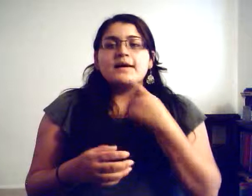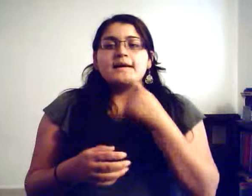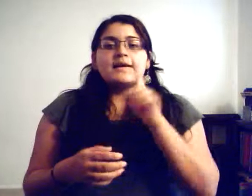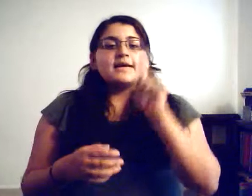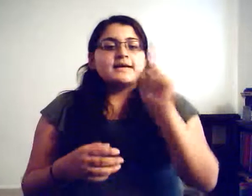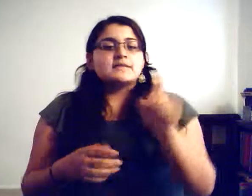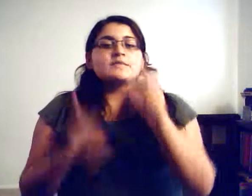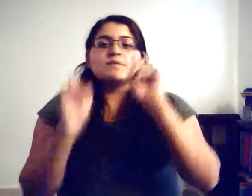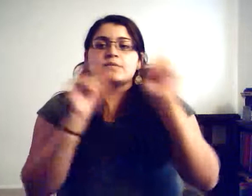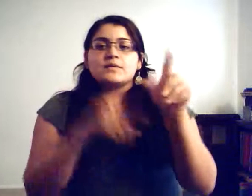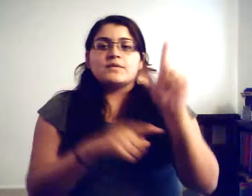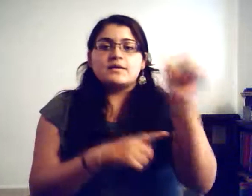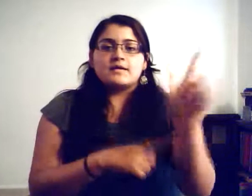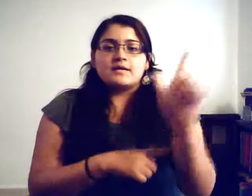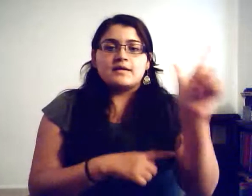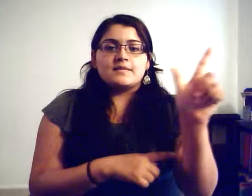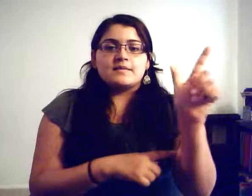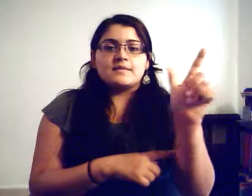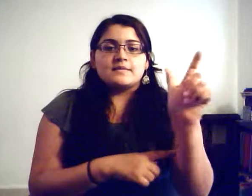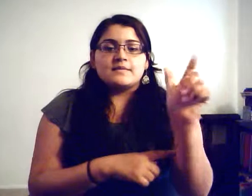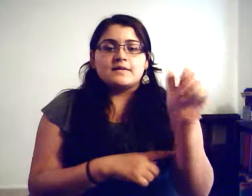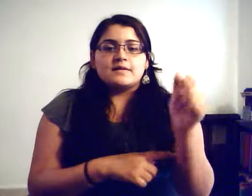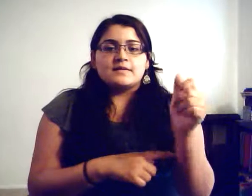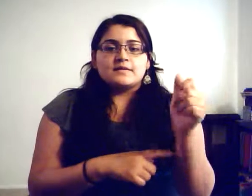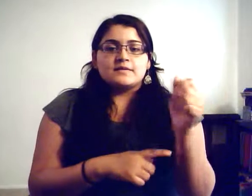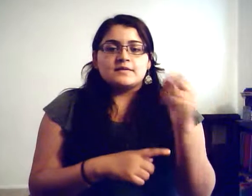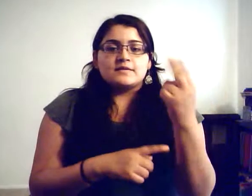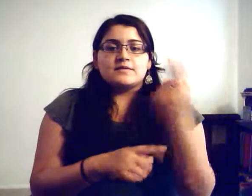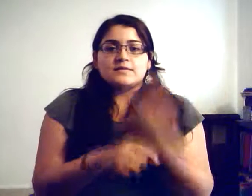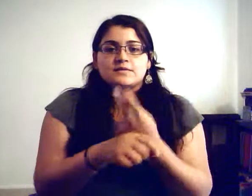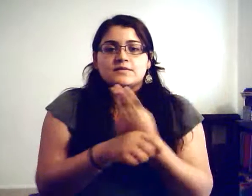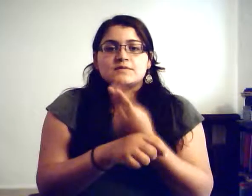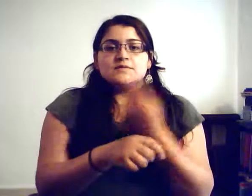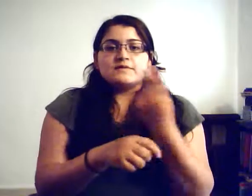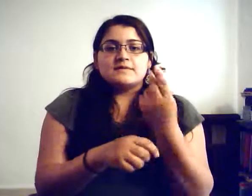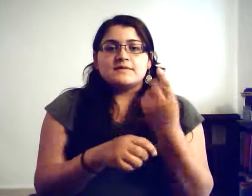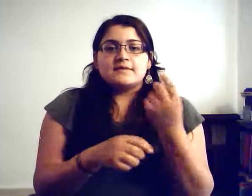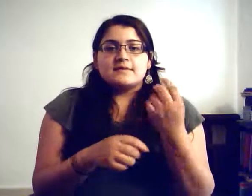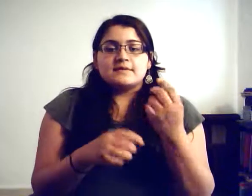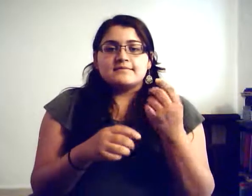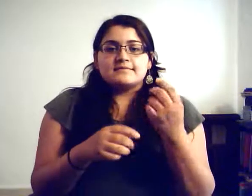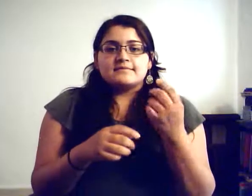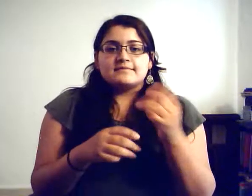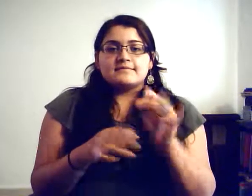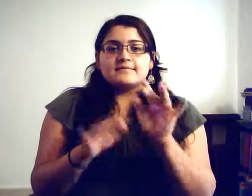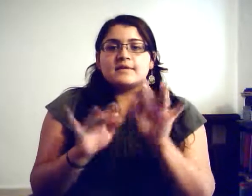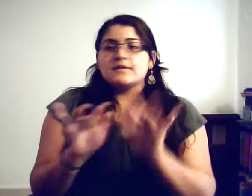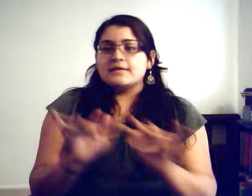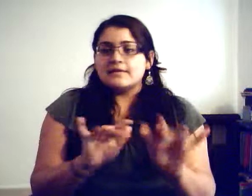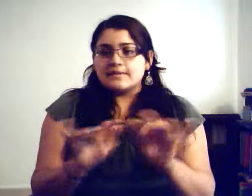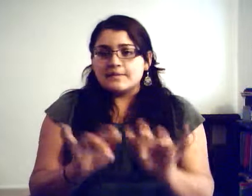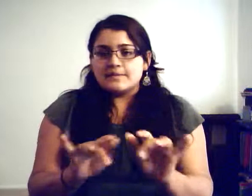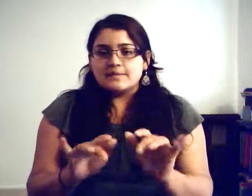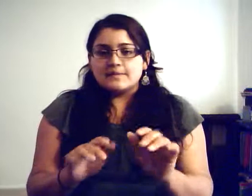the computer system in the library instead of looking on the web, even though I know the web is the way of the future. I'm a little old-fashioned, and I